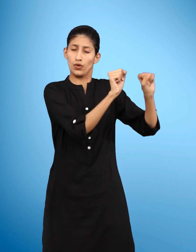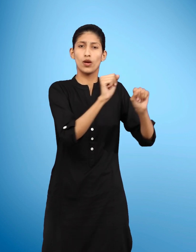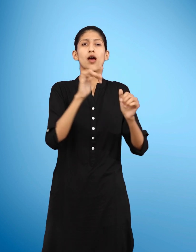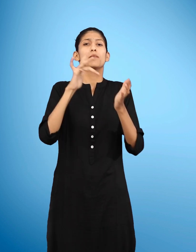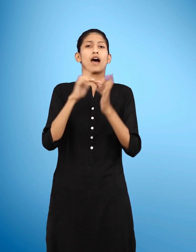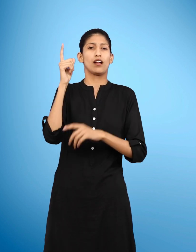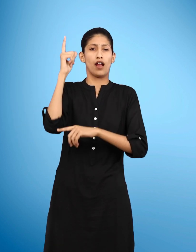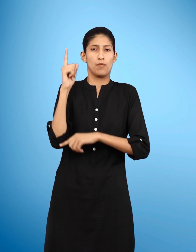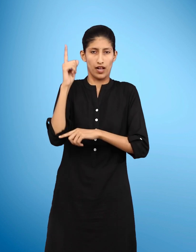He sent his army